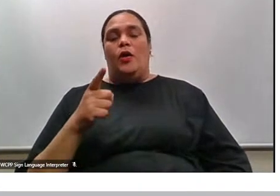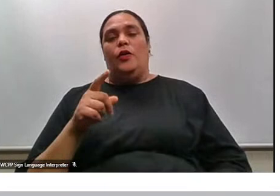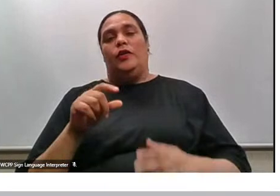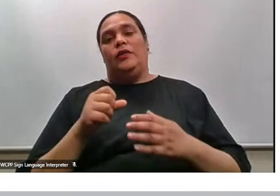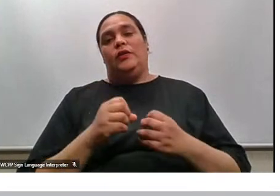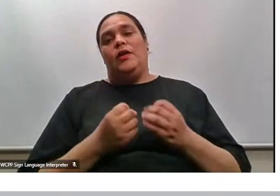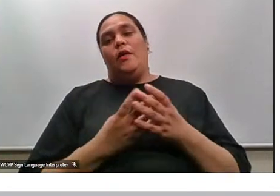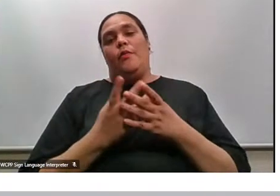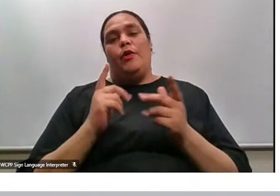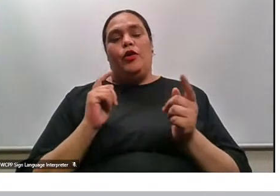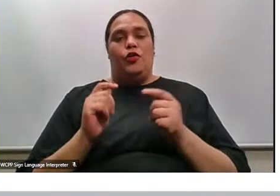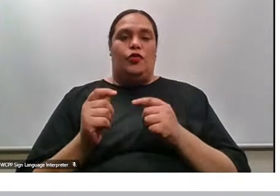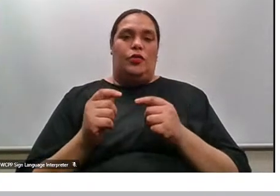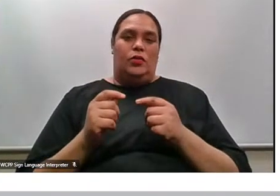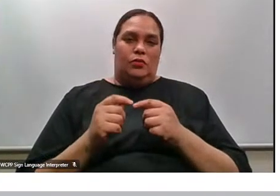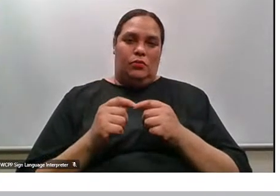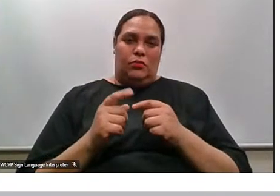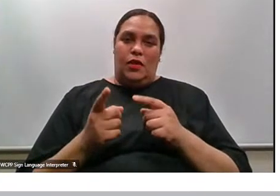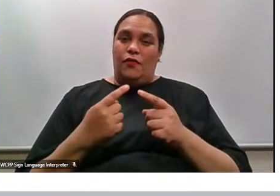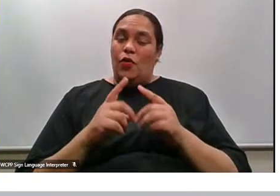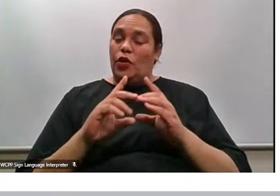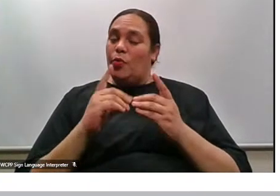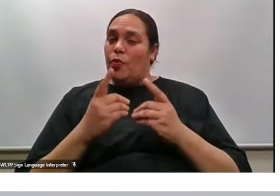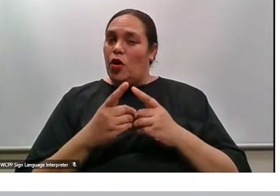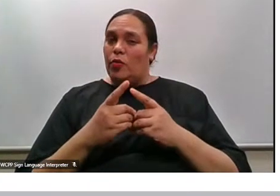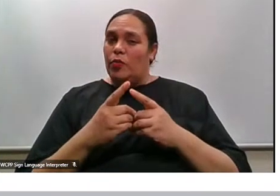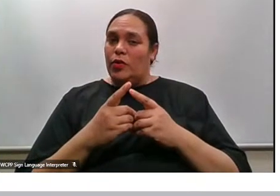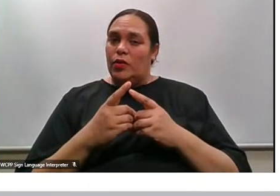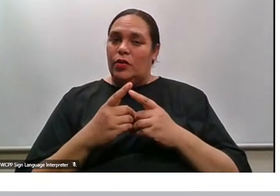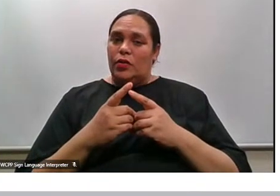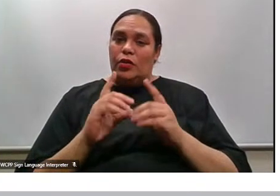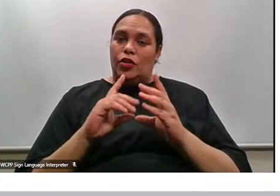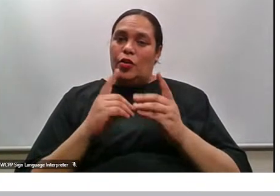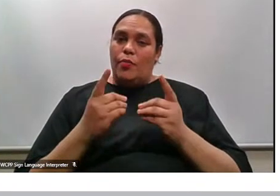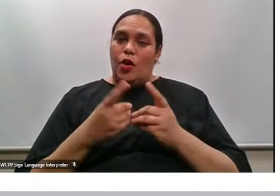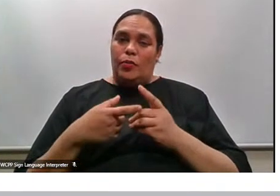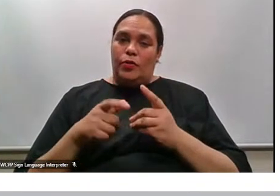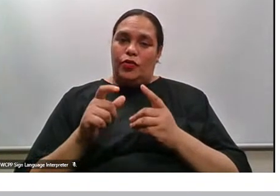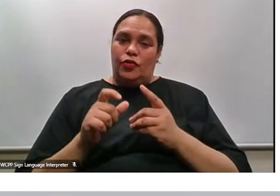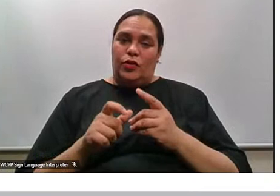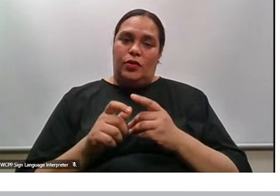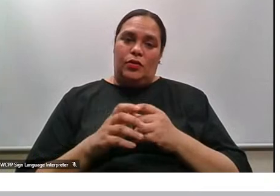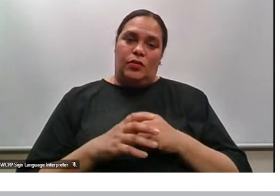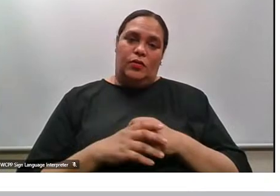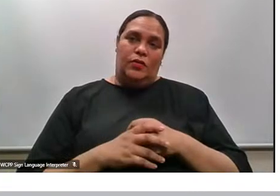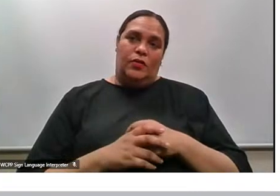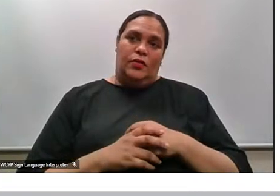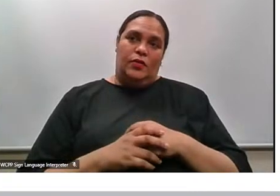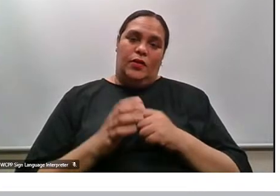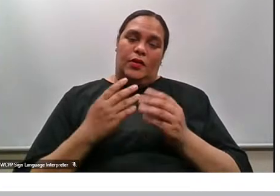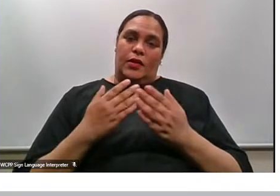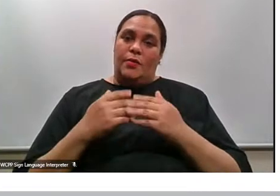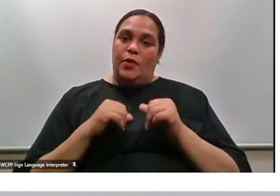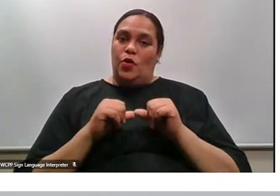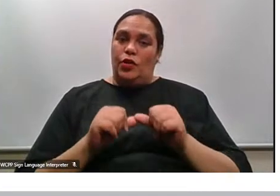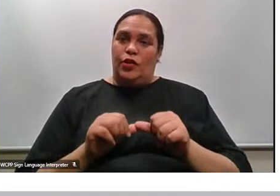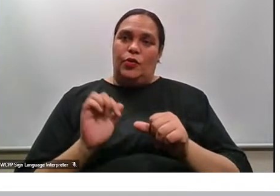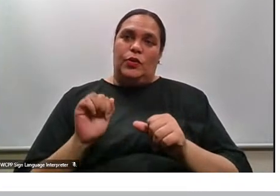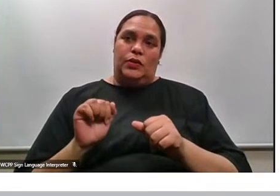risks. Possible. That is on the department or on the... On the department, Chair. Okay. On the department. Can I continue? Yes,